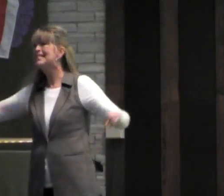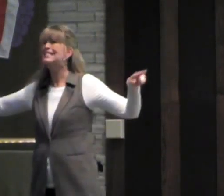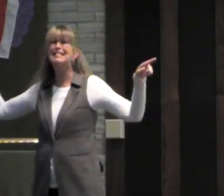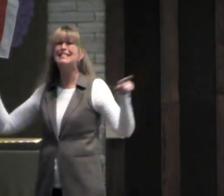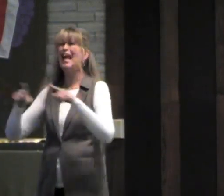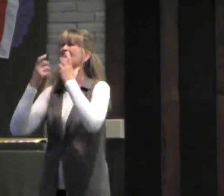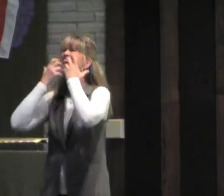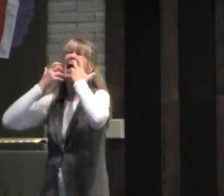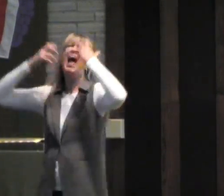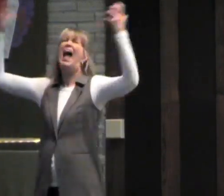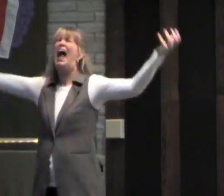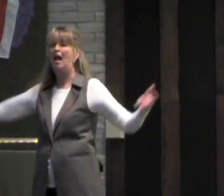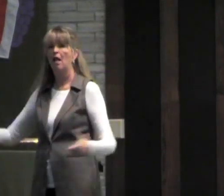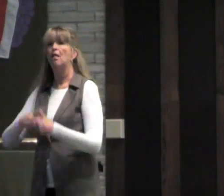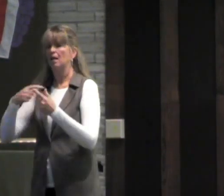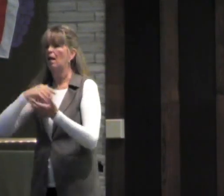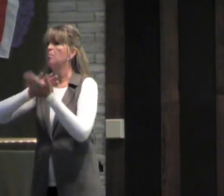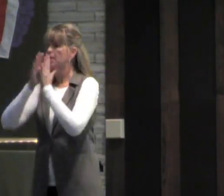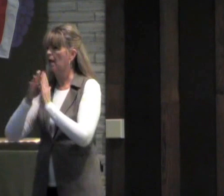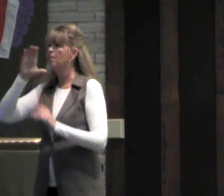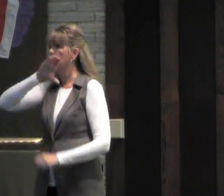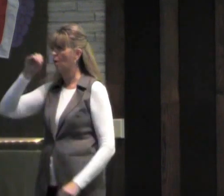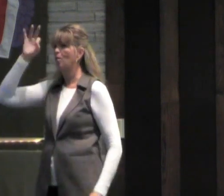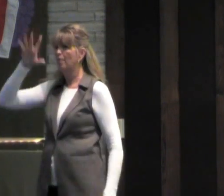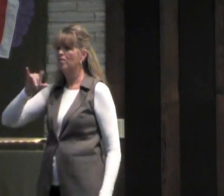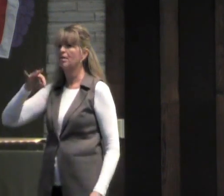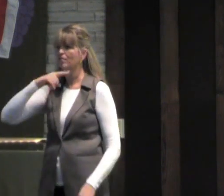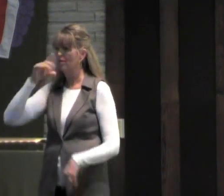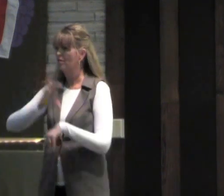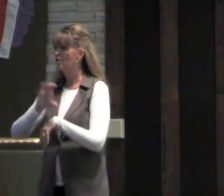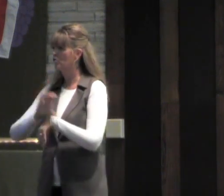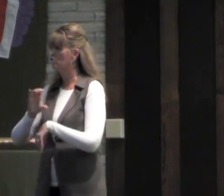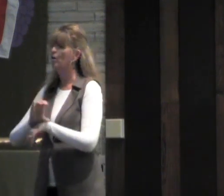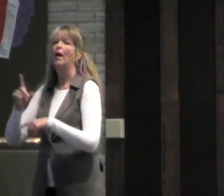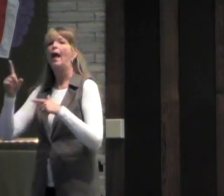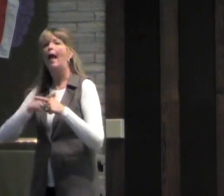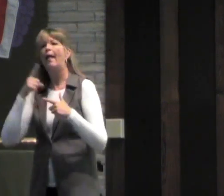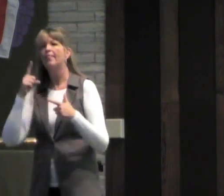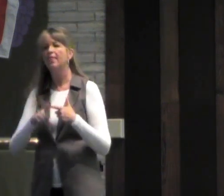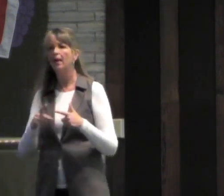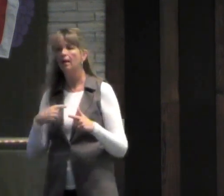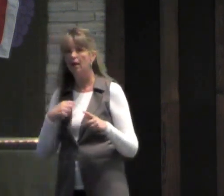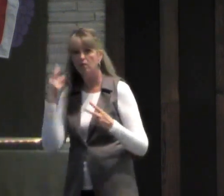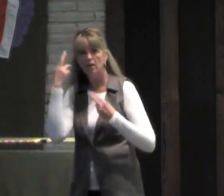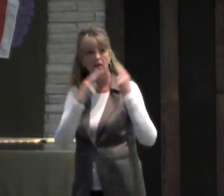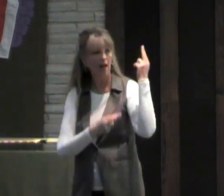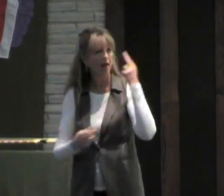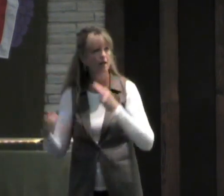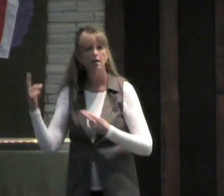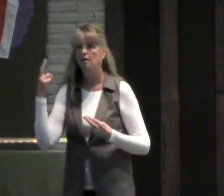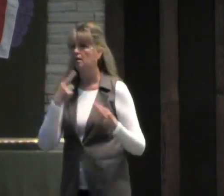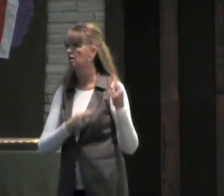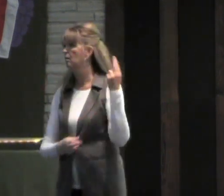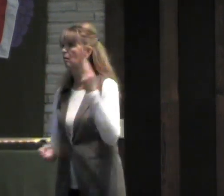hearing pastors. Exactly the same. I wanted to yell that. And then I became a co-pastor of a hearing church. And then I